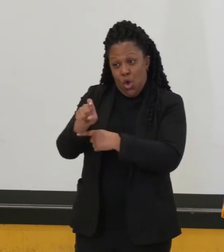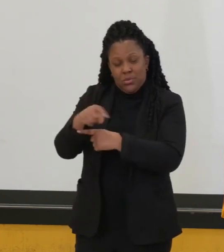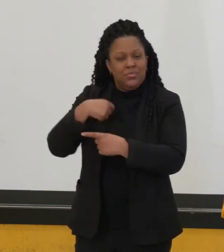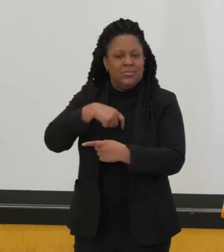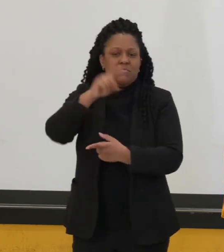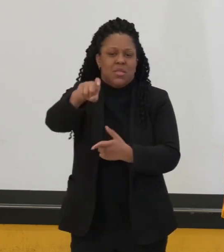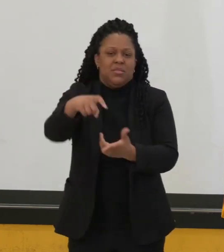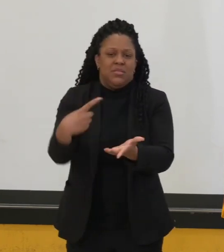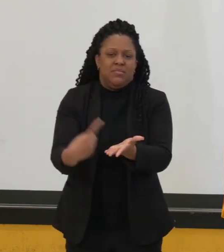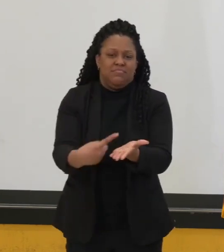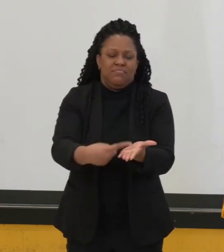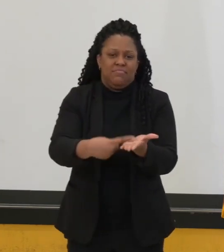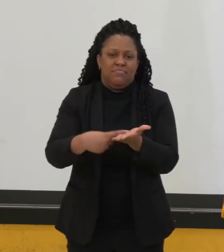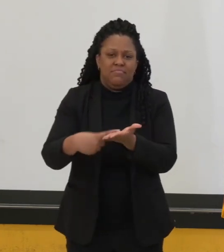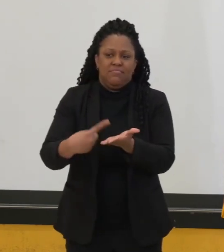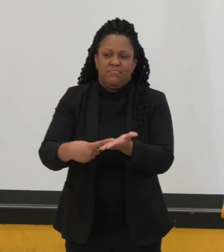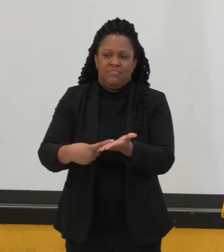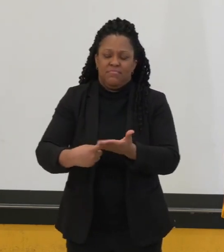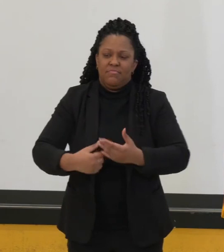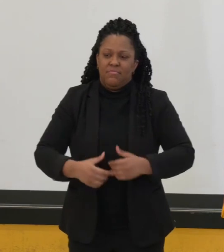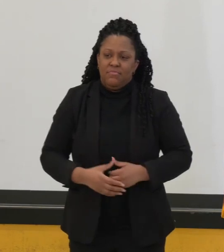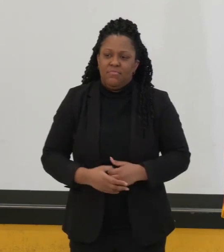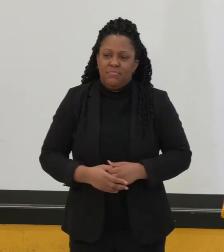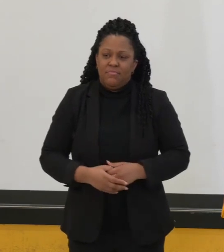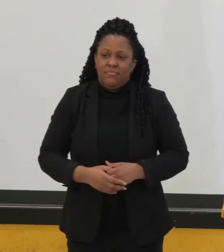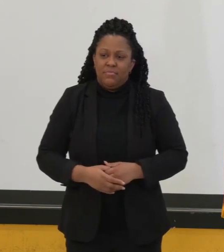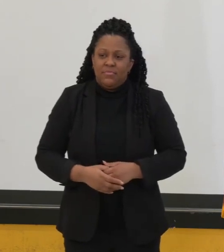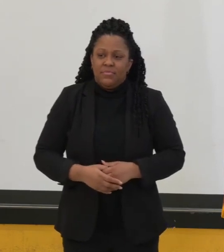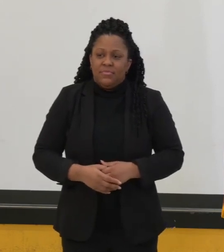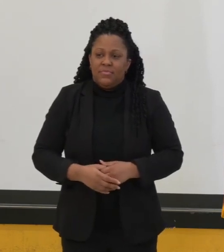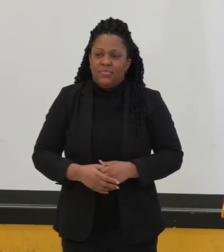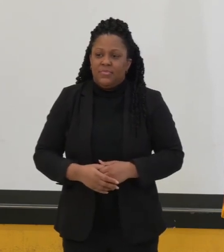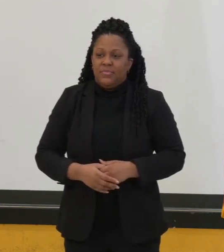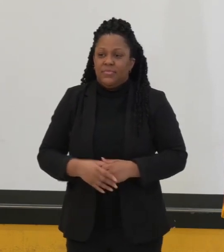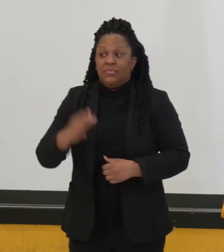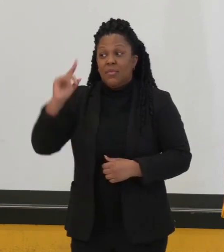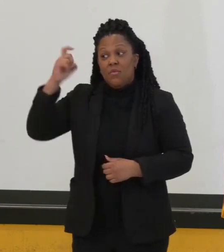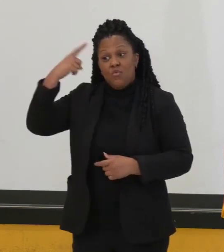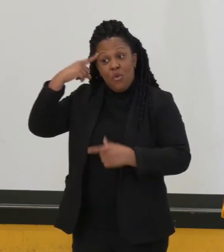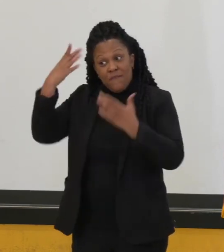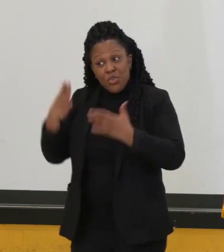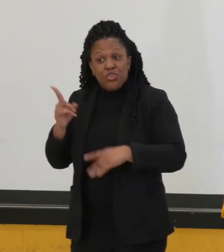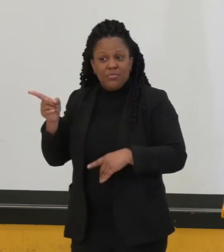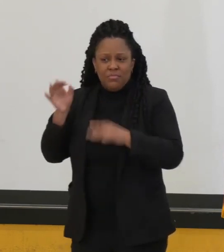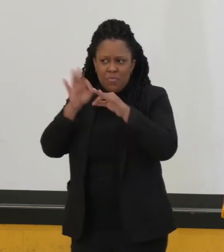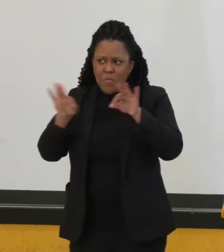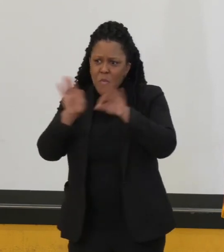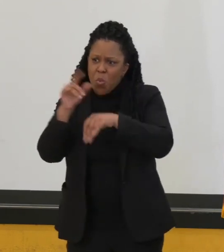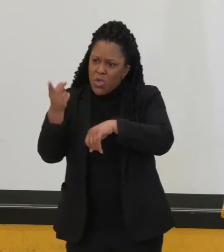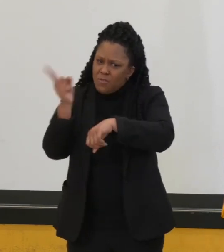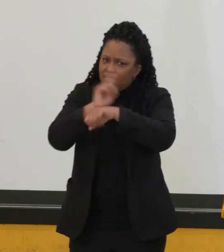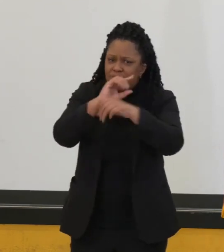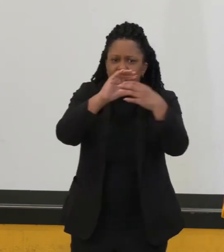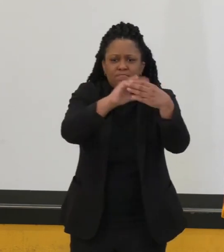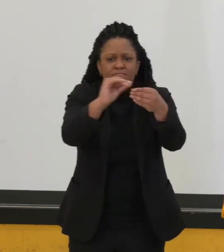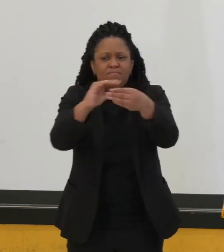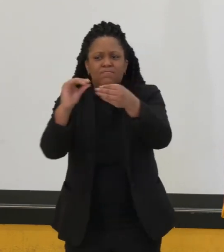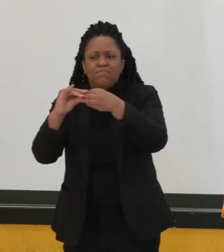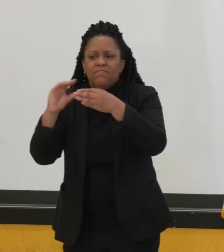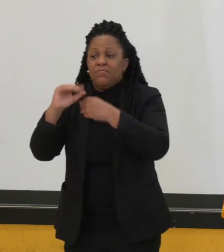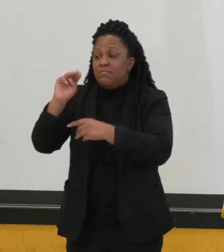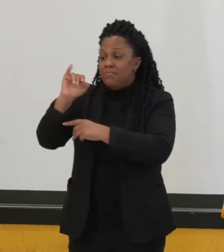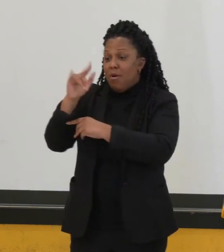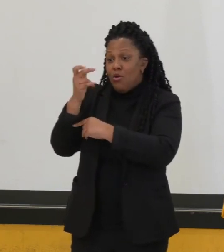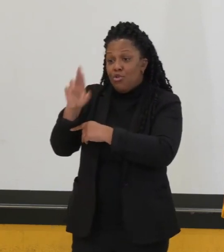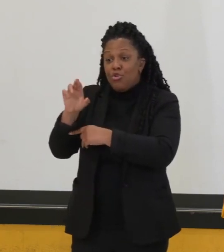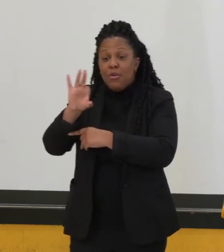And as important as it is to hear from our governor, as important as it is to hear from our mayors right now,